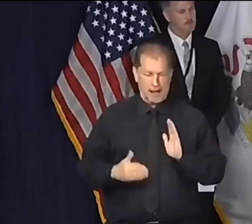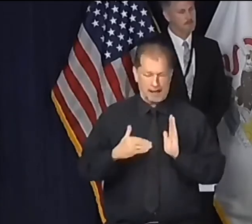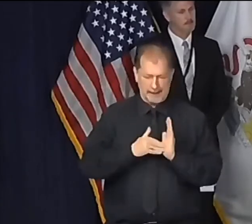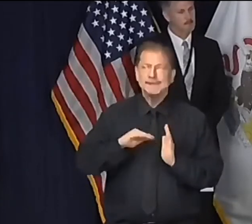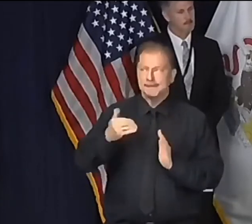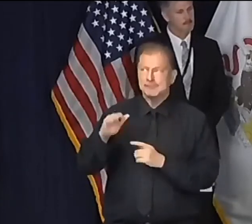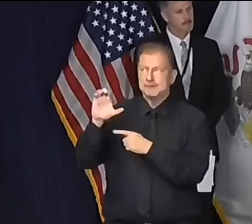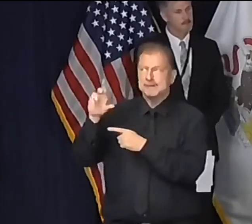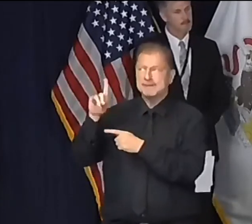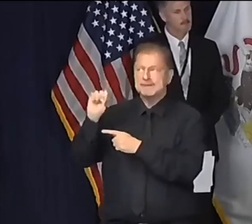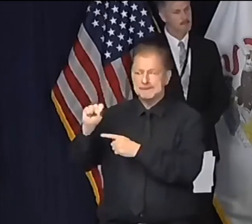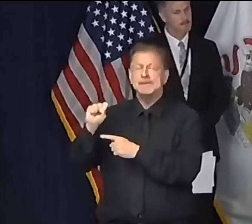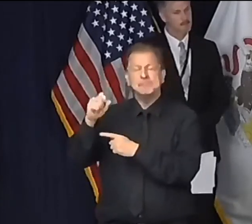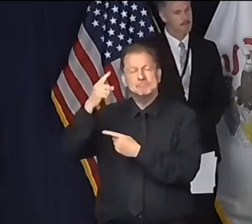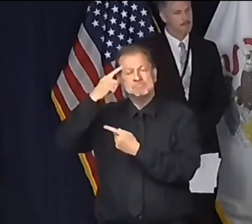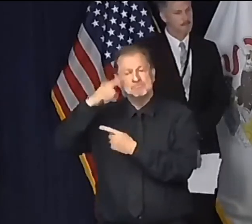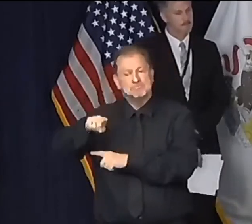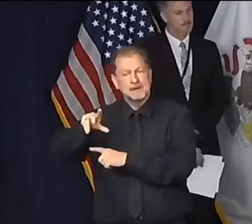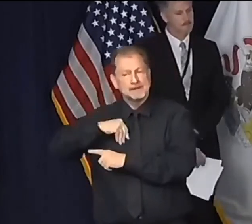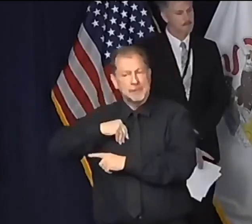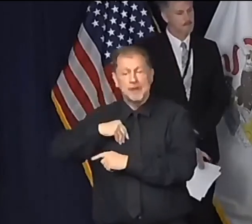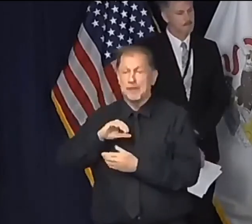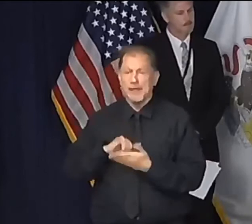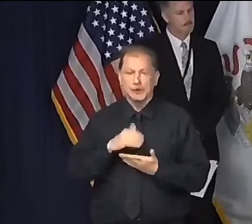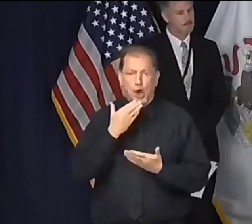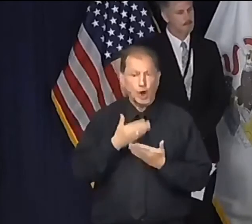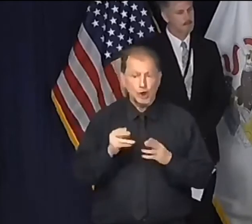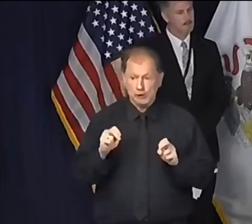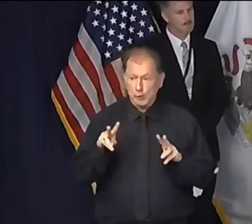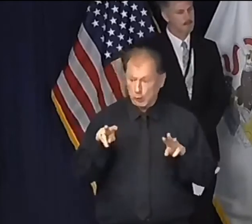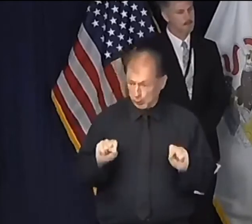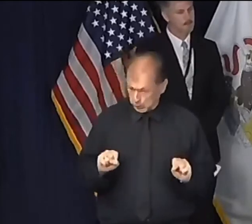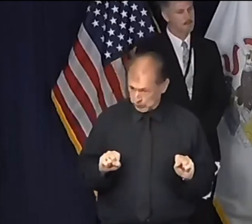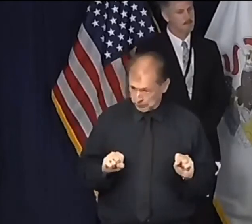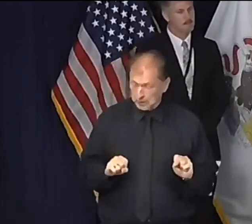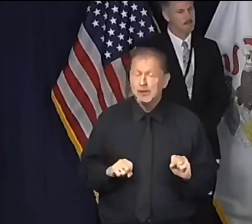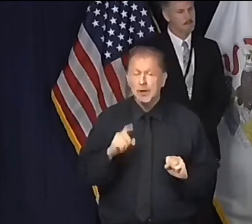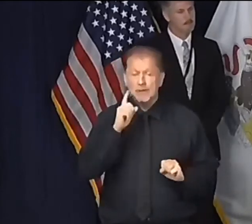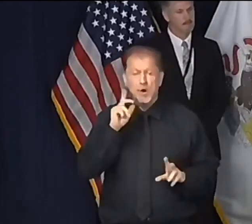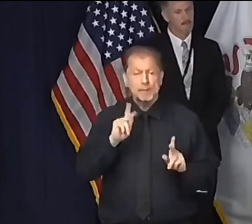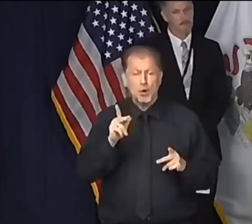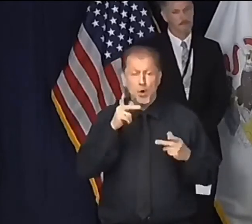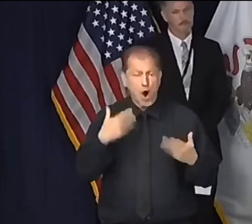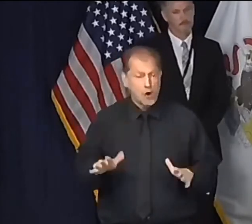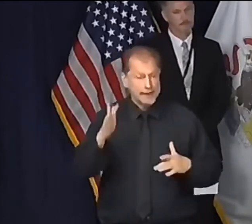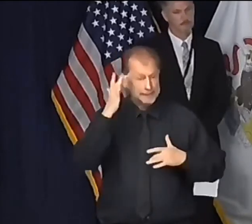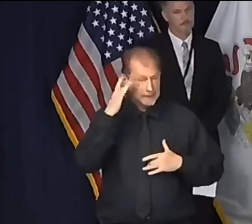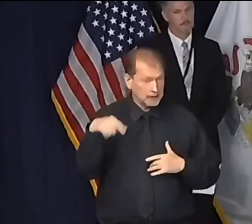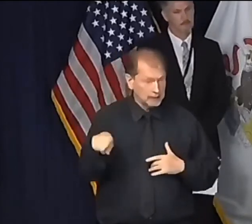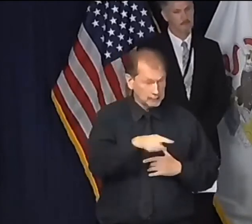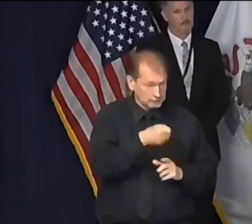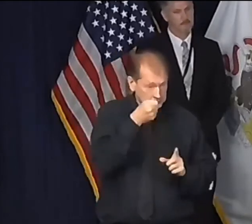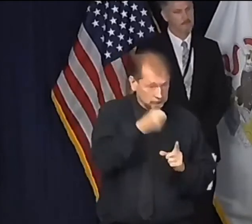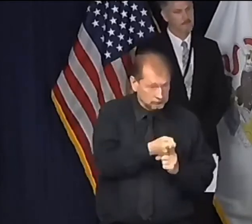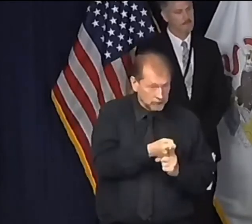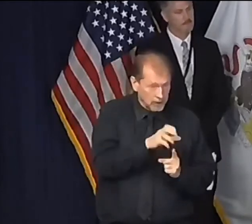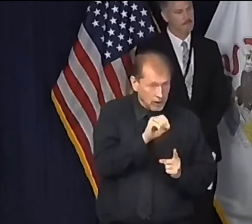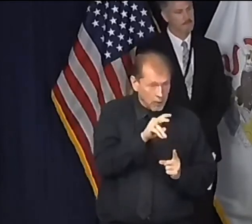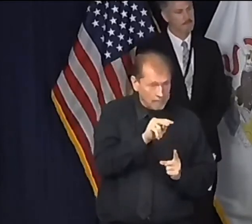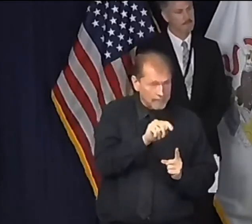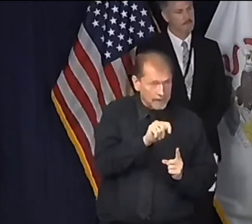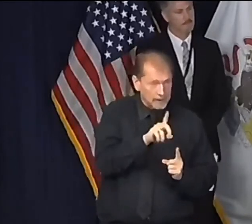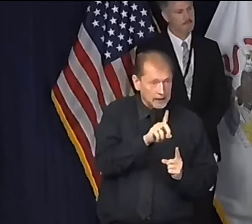is making here. So that's good news in many ways, at least for people who've had COVID-19 and have